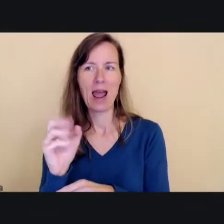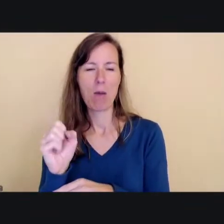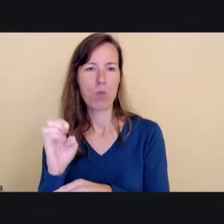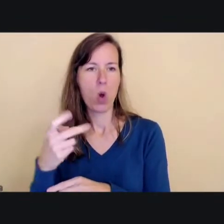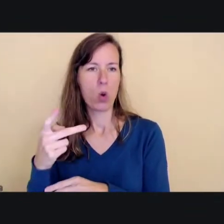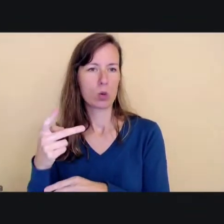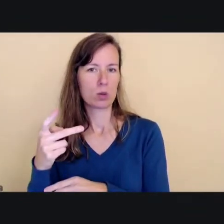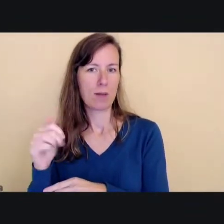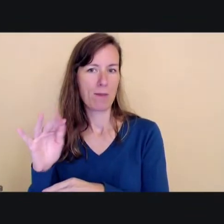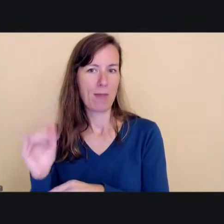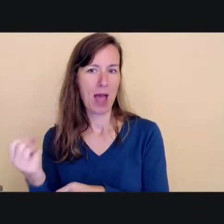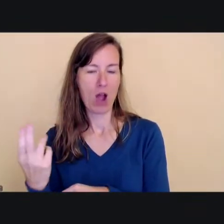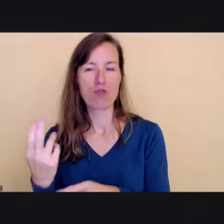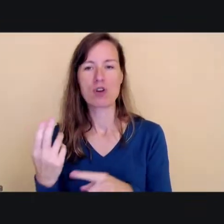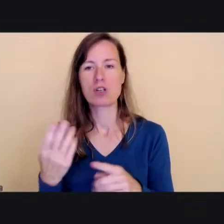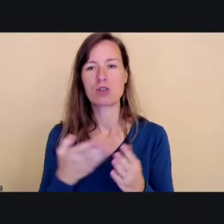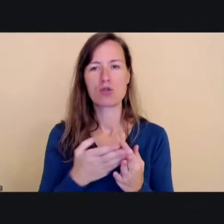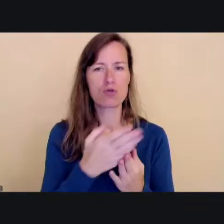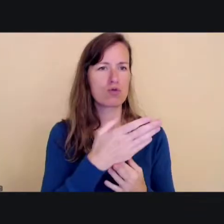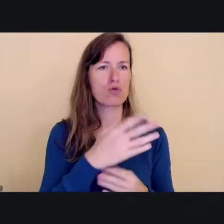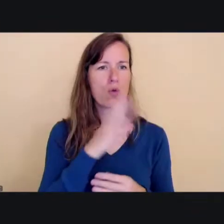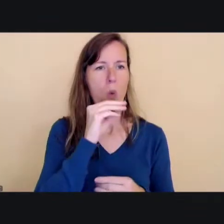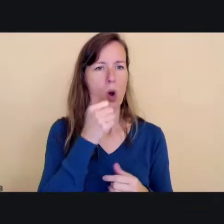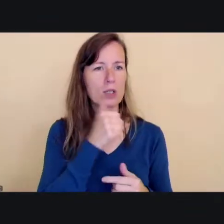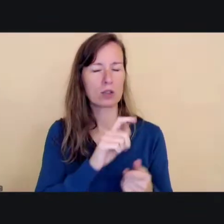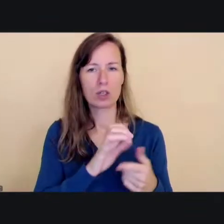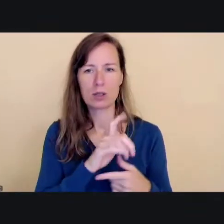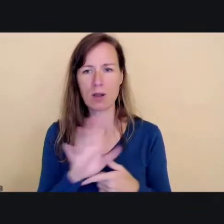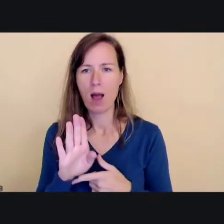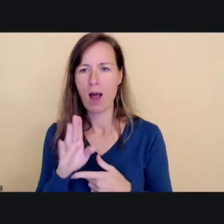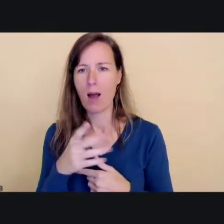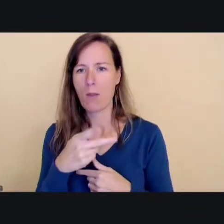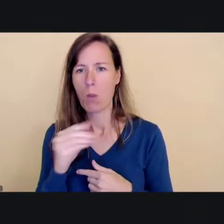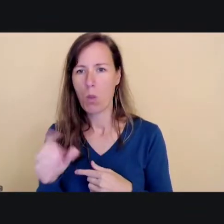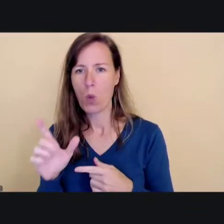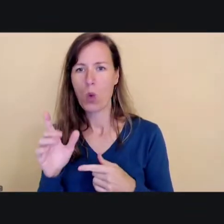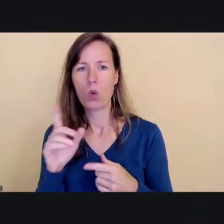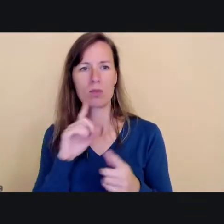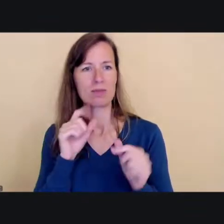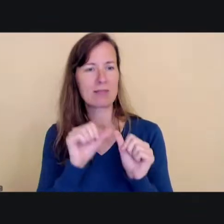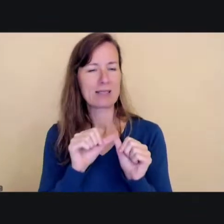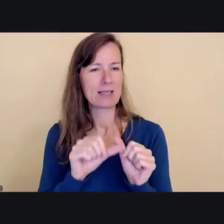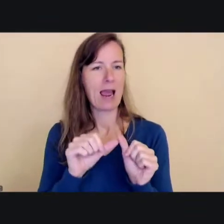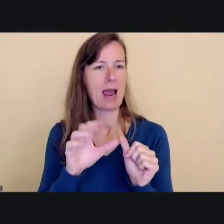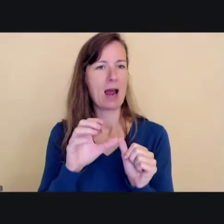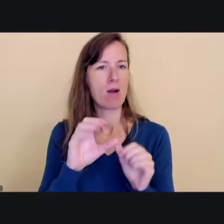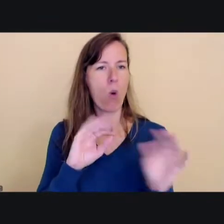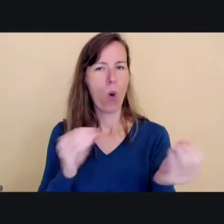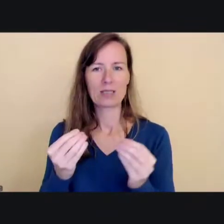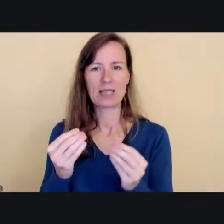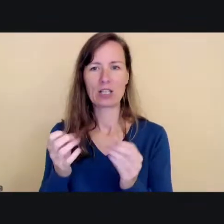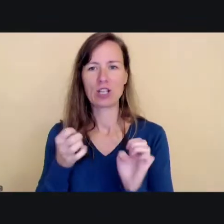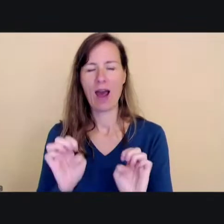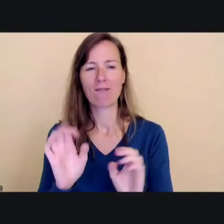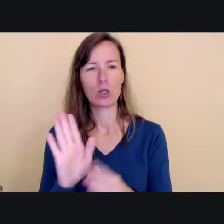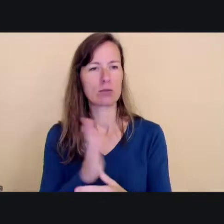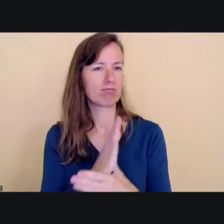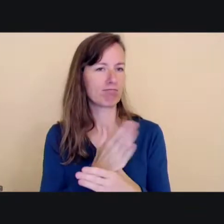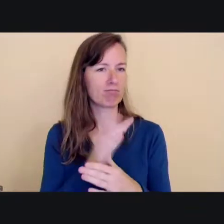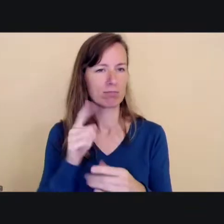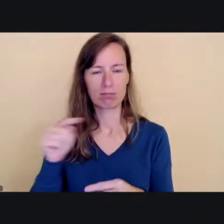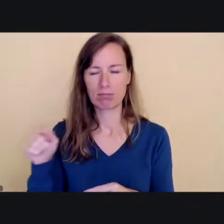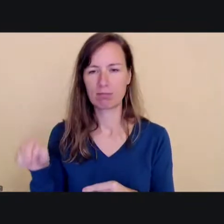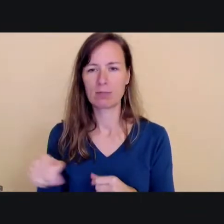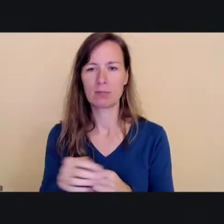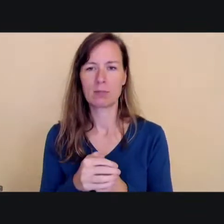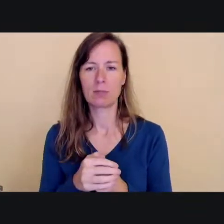Cheverly Pool, and continues to sustain organizations and efforts in between. Now therefore be it resolved that the